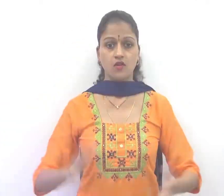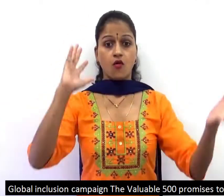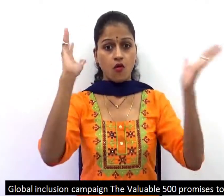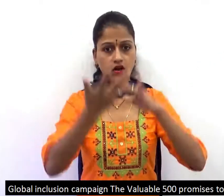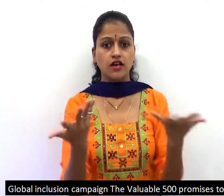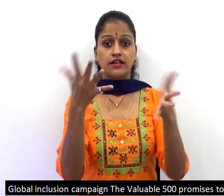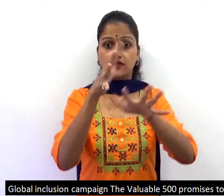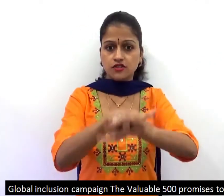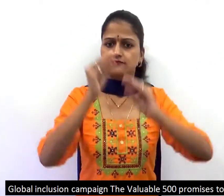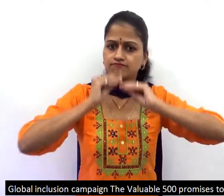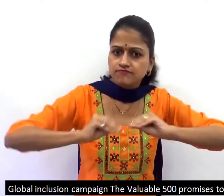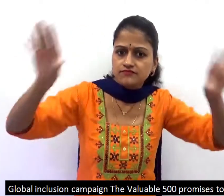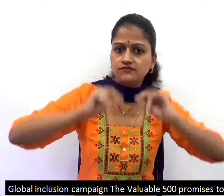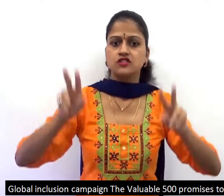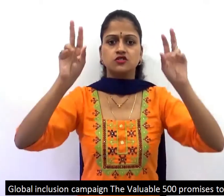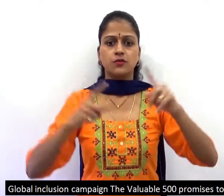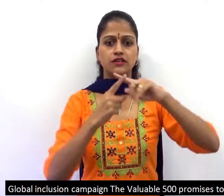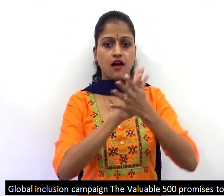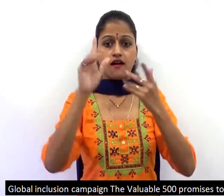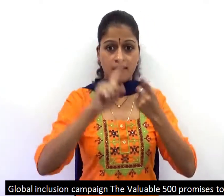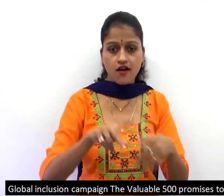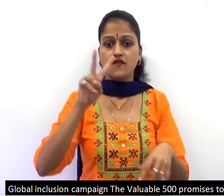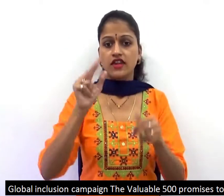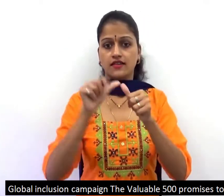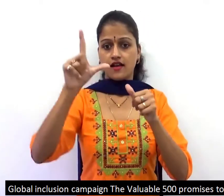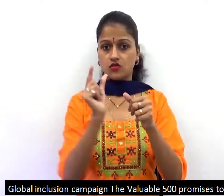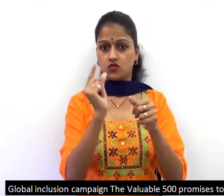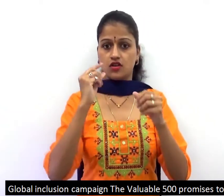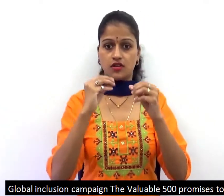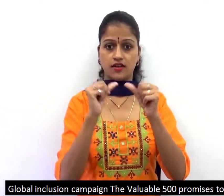global inclusion campaign the valuable 500 promises to be game